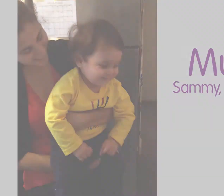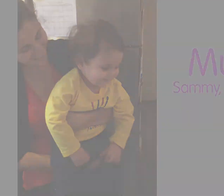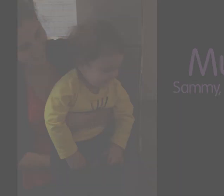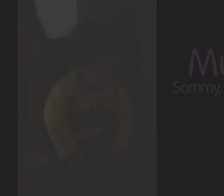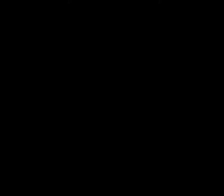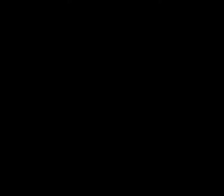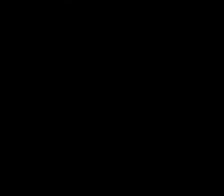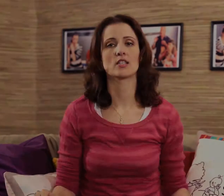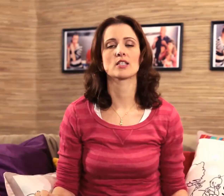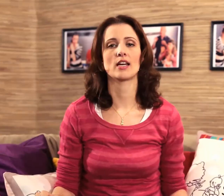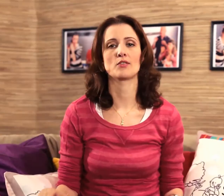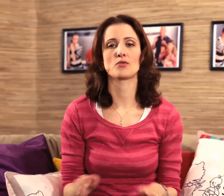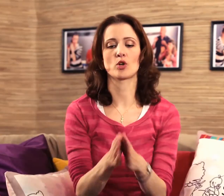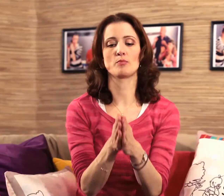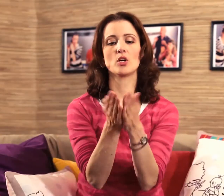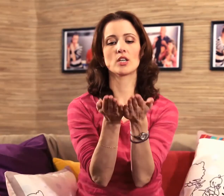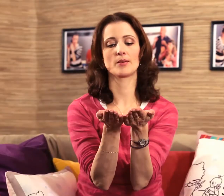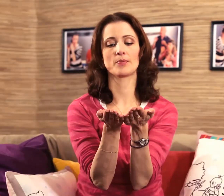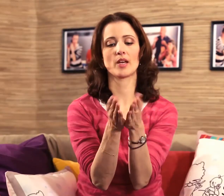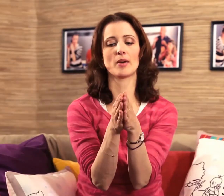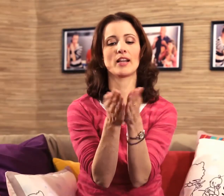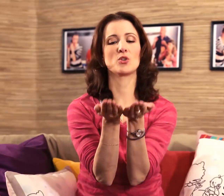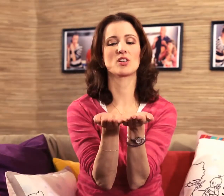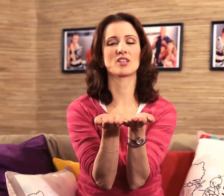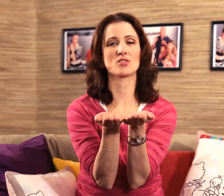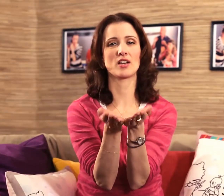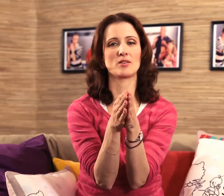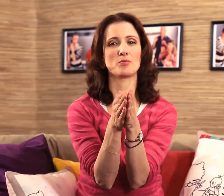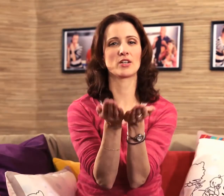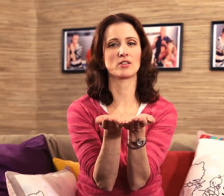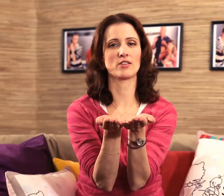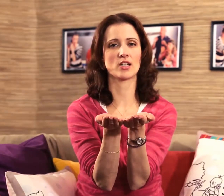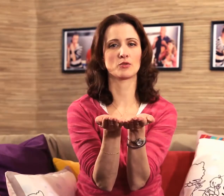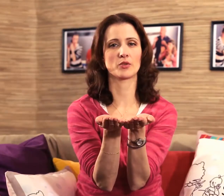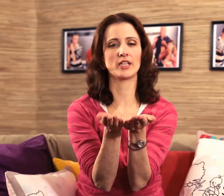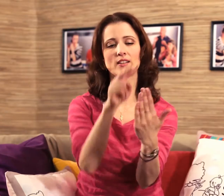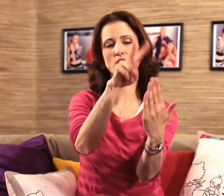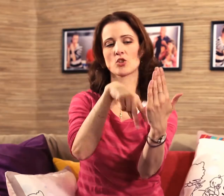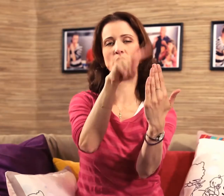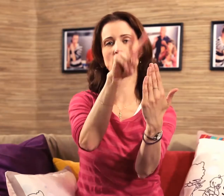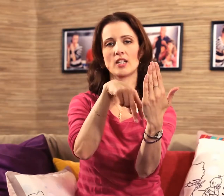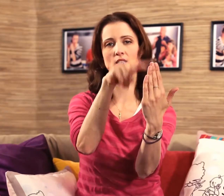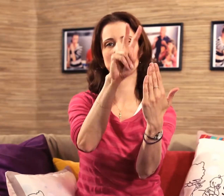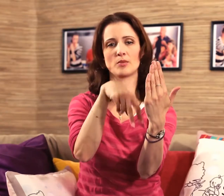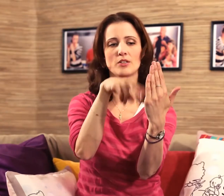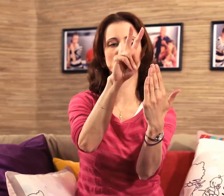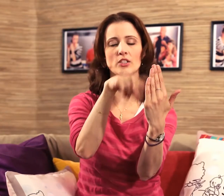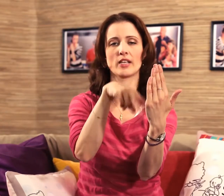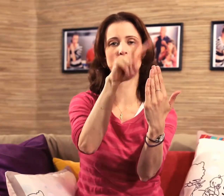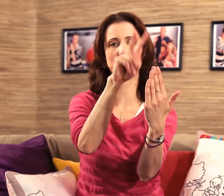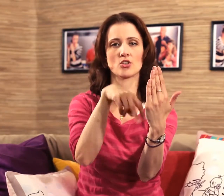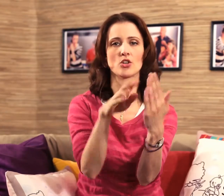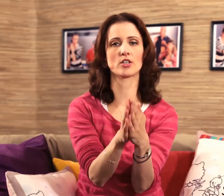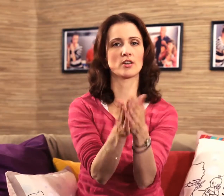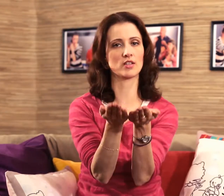Good. The sign for book. I like using this sign better than the sign for reading. This is reading, but for little hands, this is harder than this.